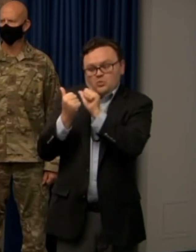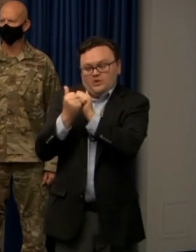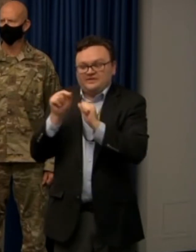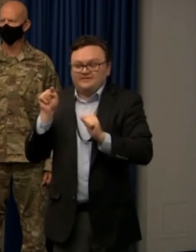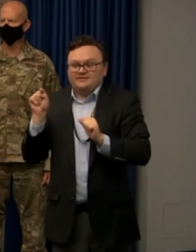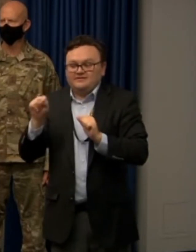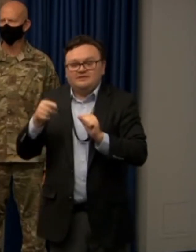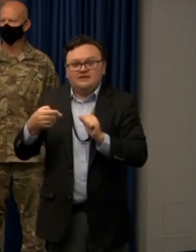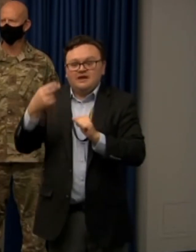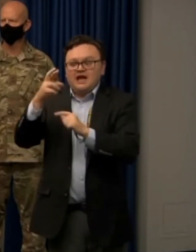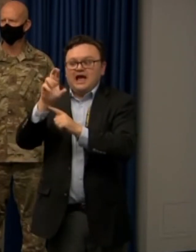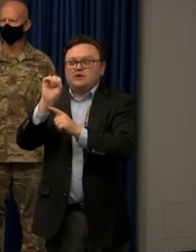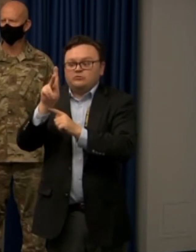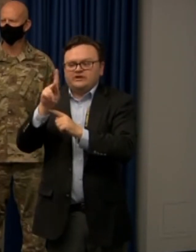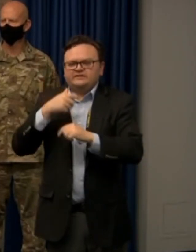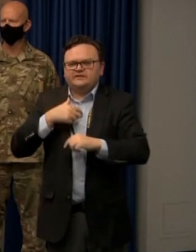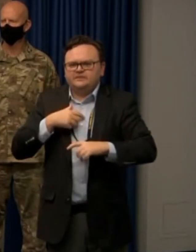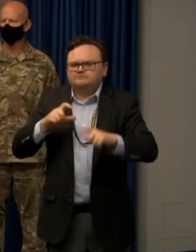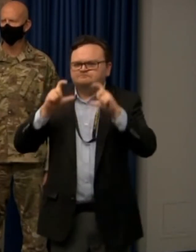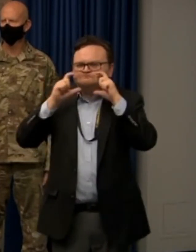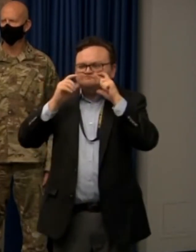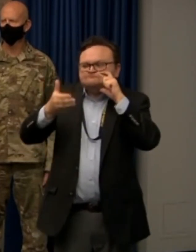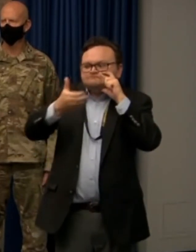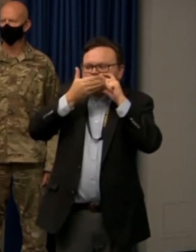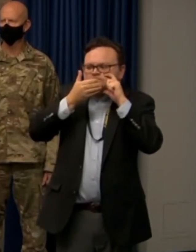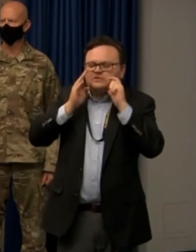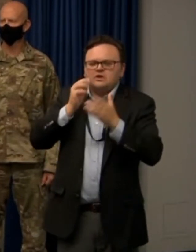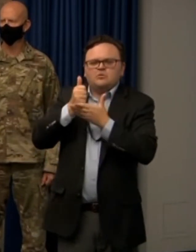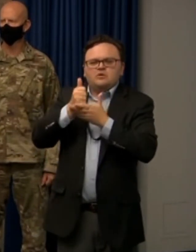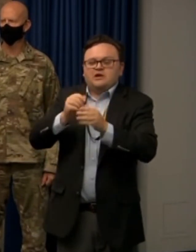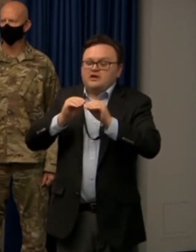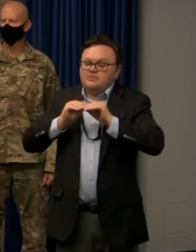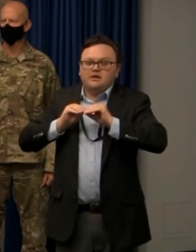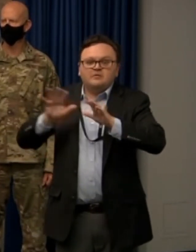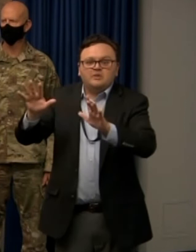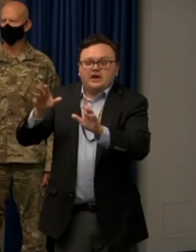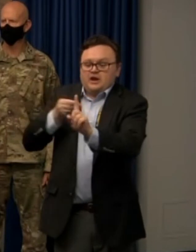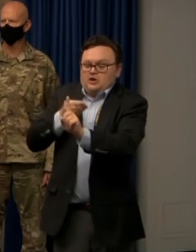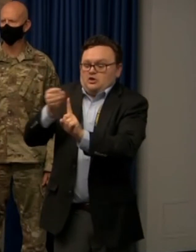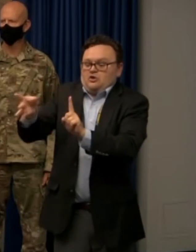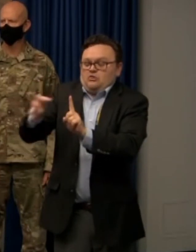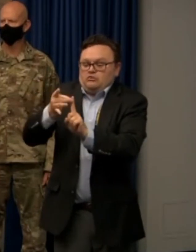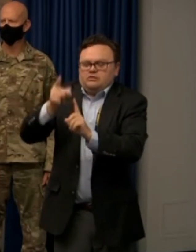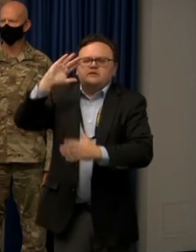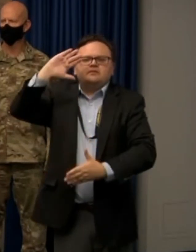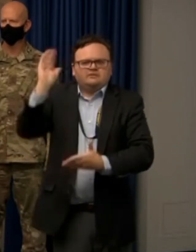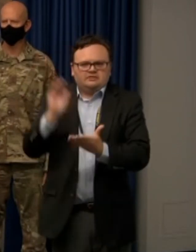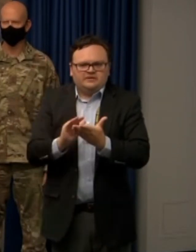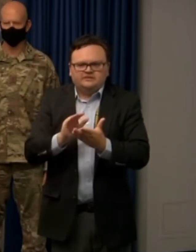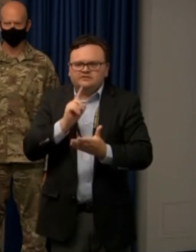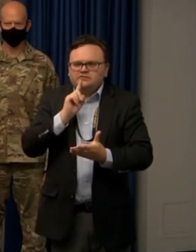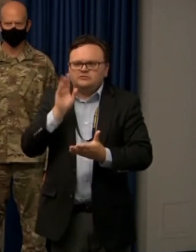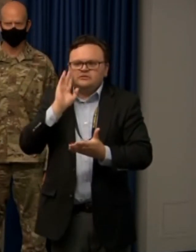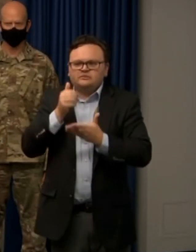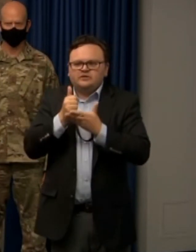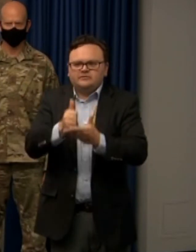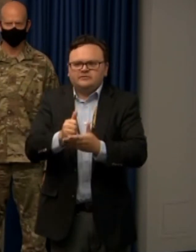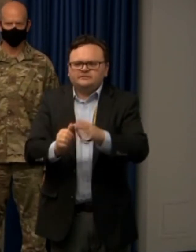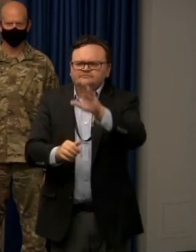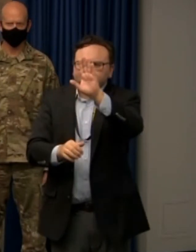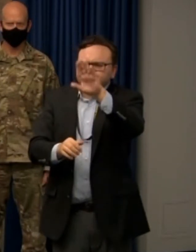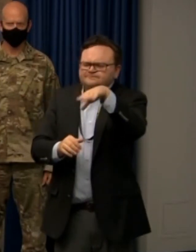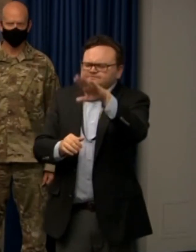be in those more vulnerable, that will really make a difference going forward. And so we want to do that. Back to the storm real